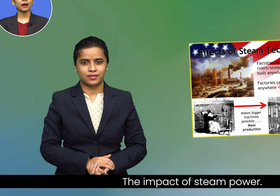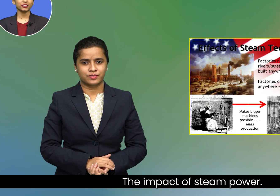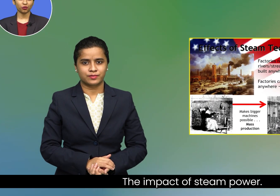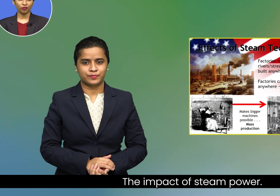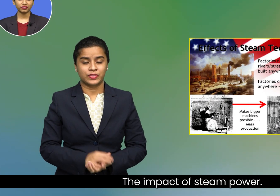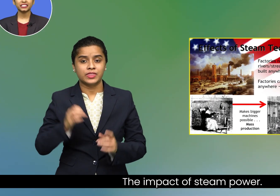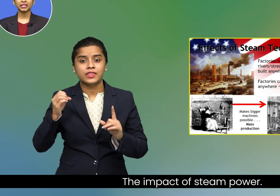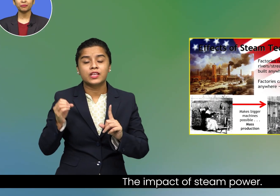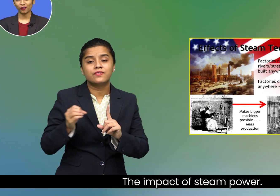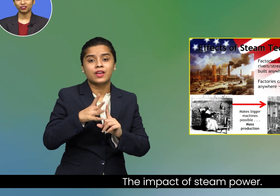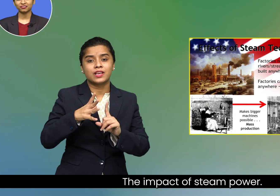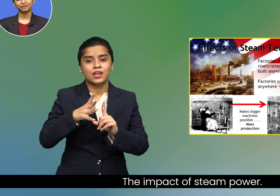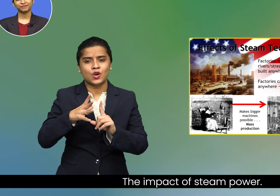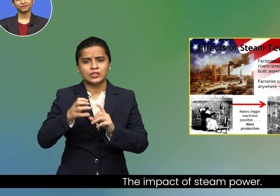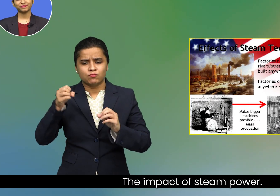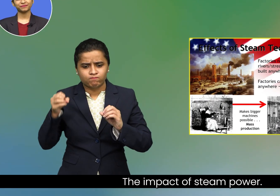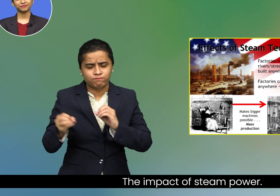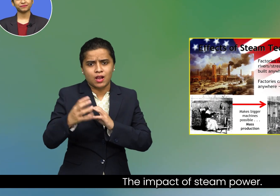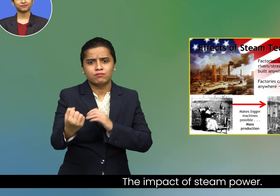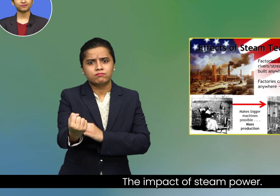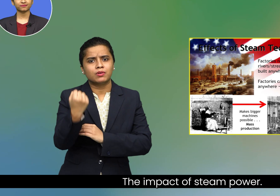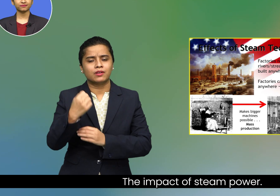The impact of steam power.